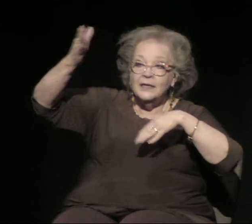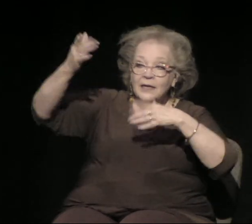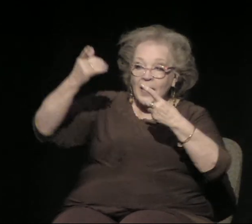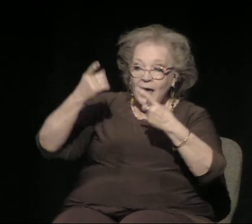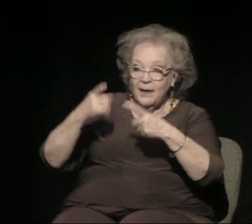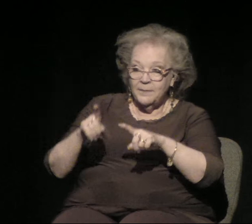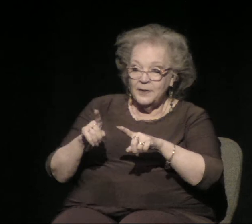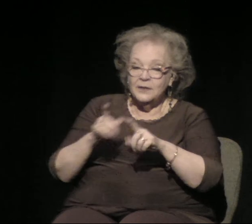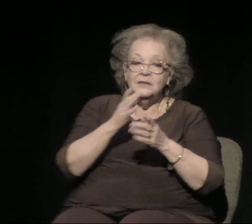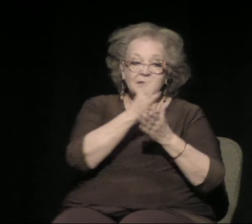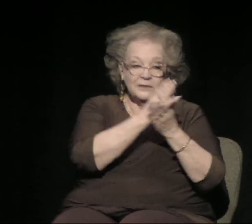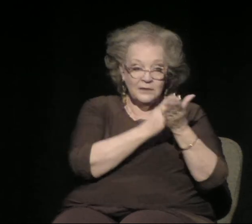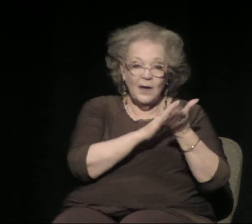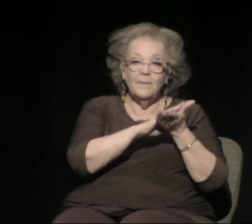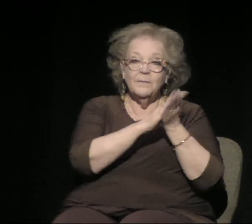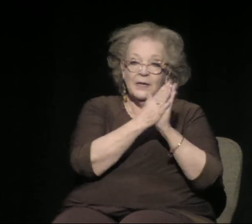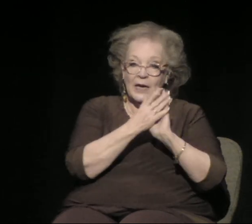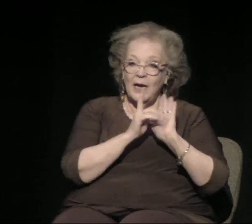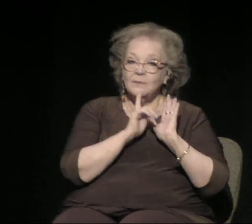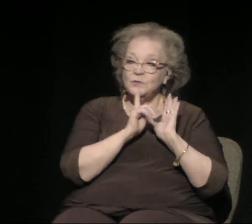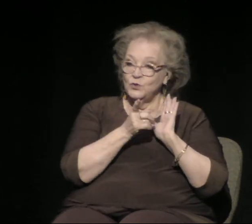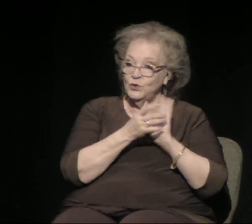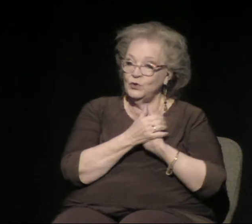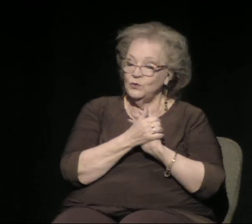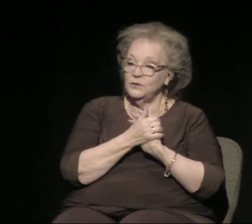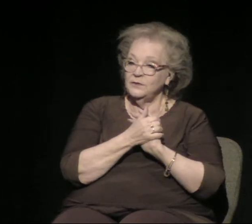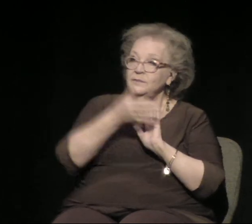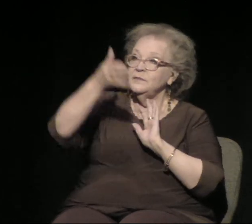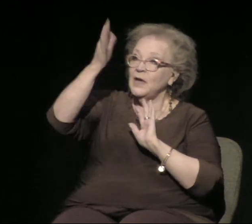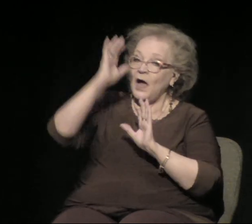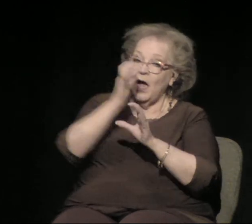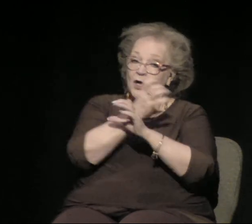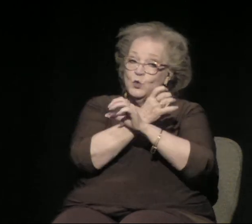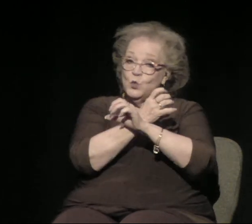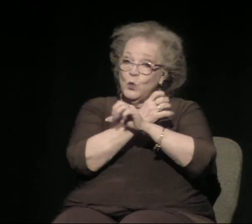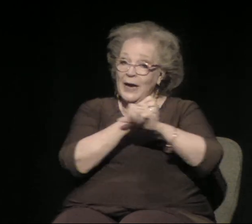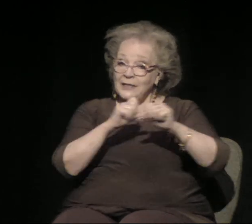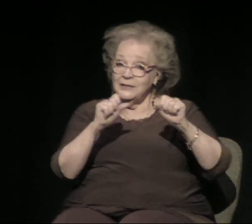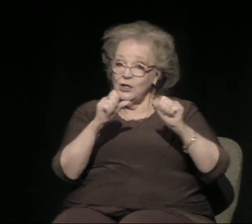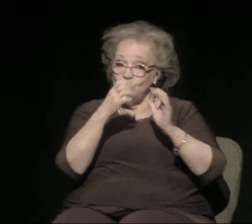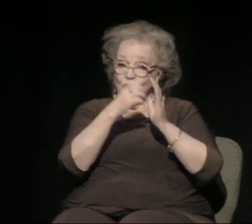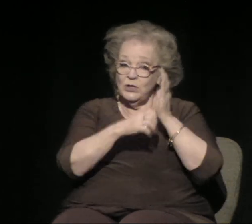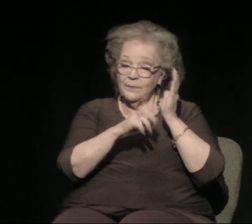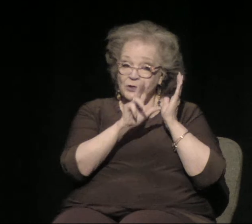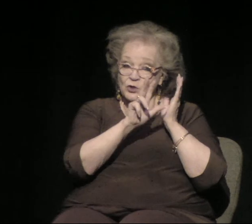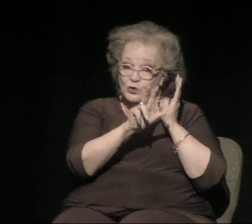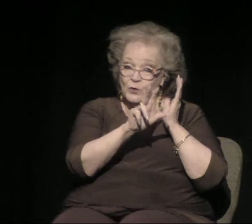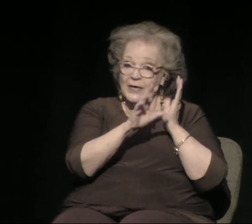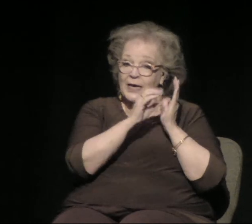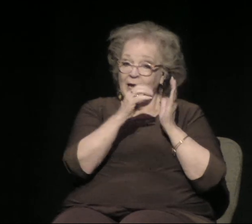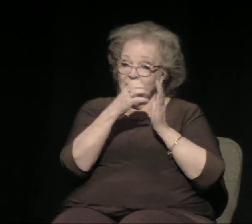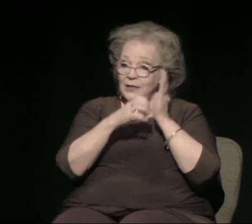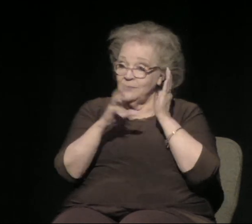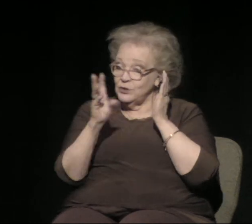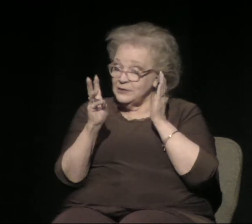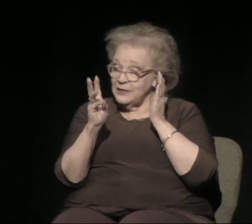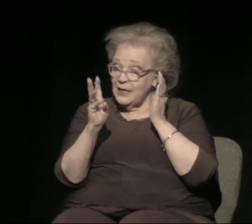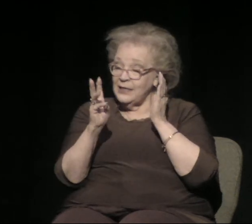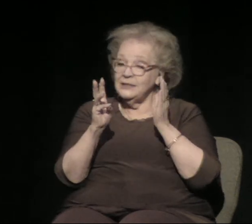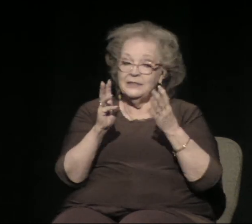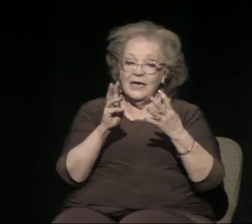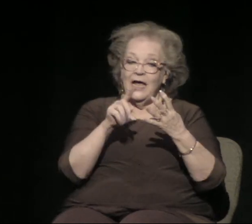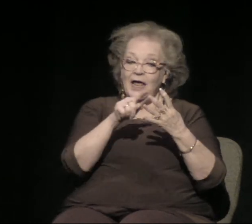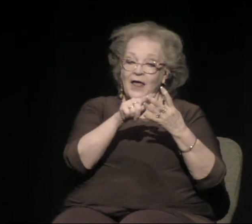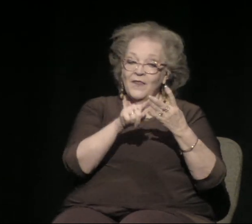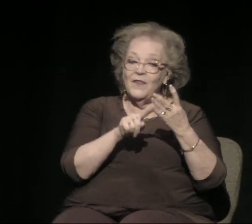those came true in Daniel's day. God also rescued in chapters 3 and 6. He rescued